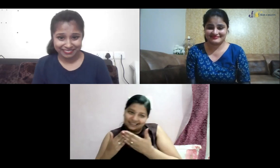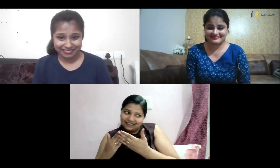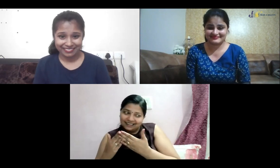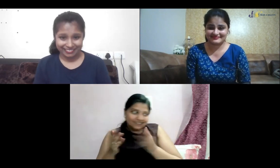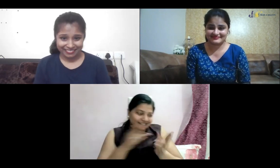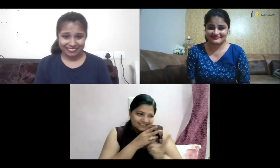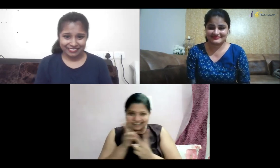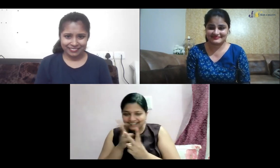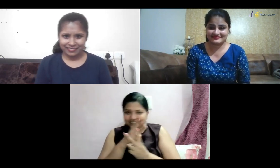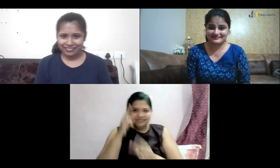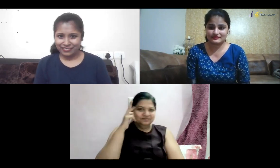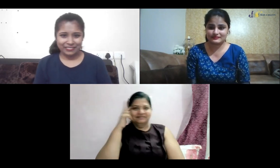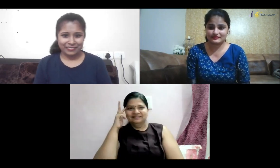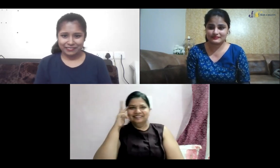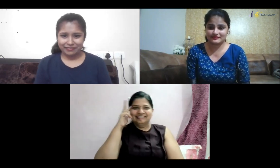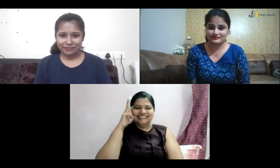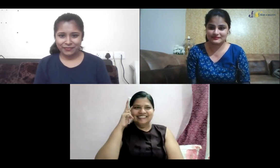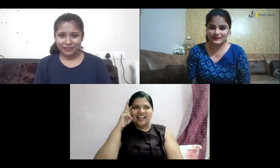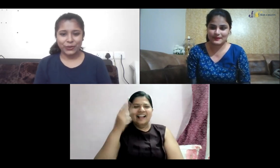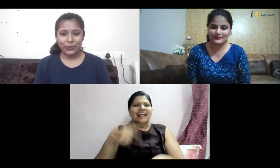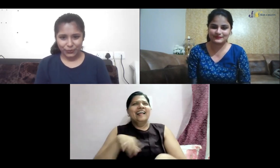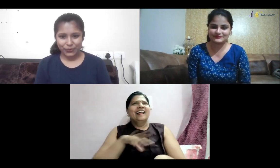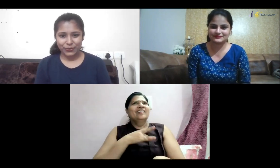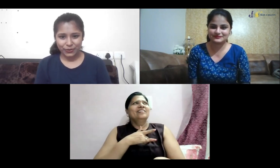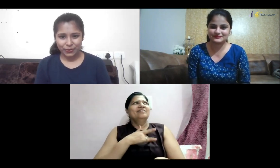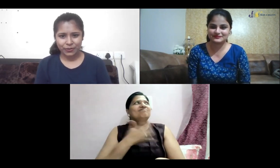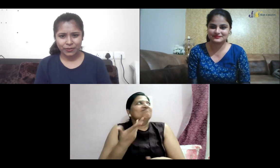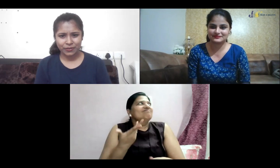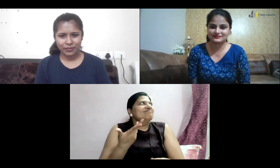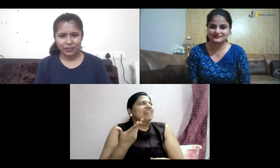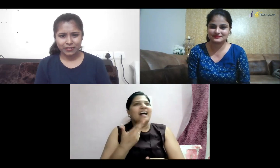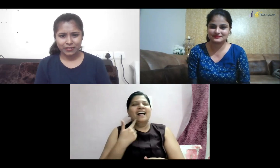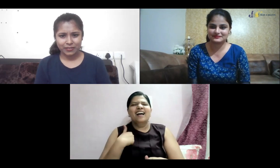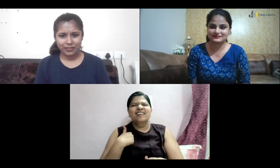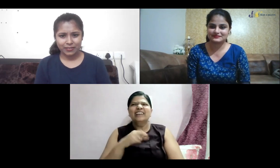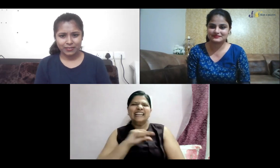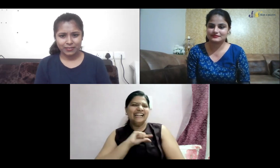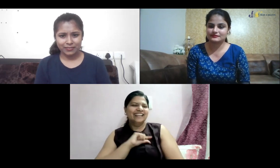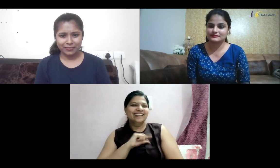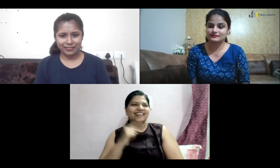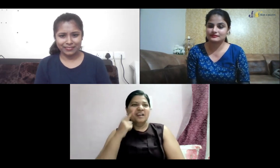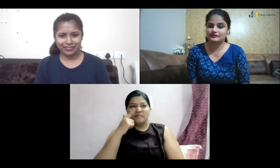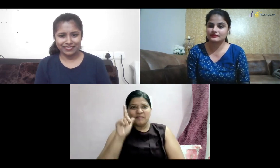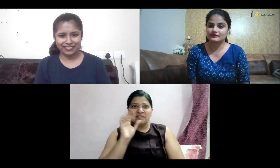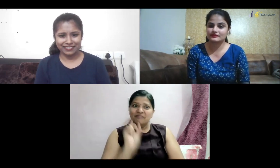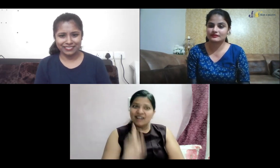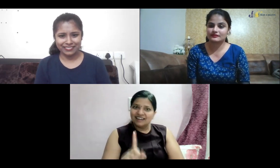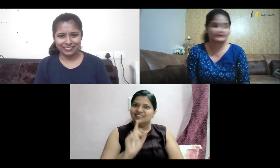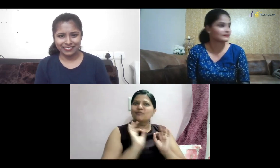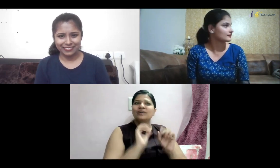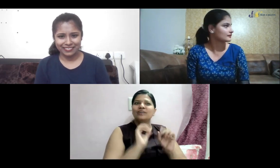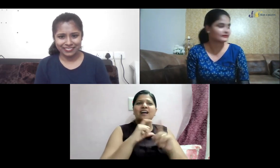very big responsibility, as I can see. Yeah, so I have to work in both manners, and I